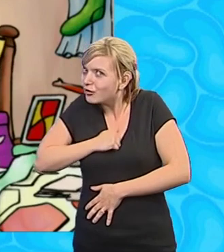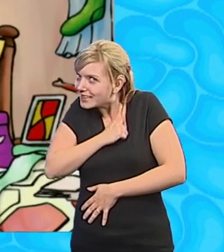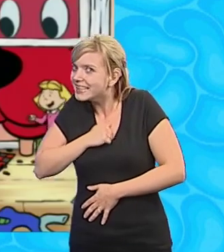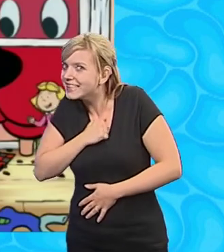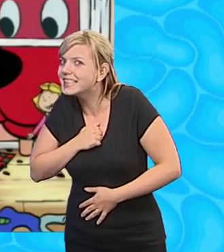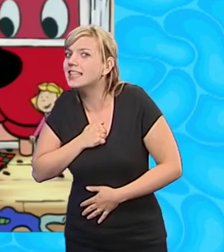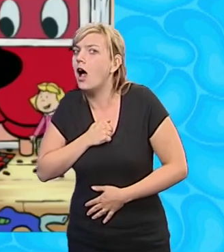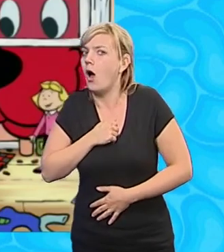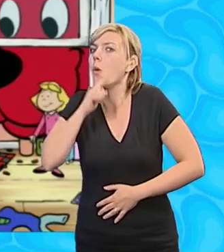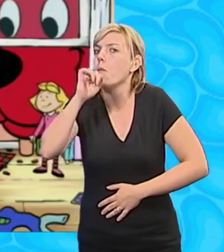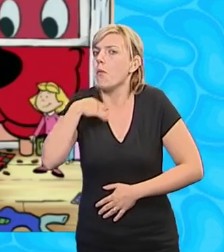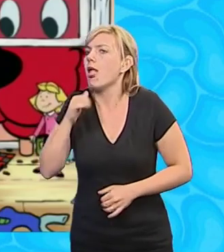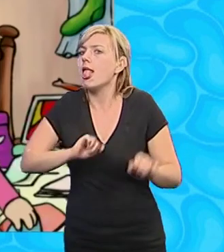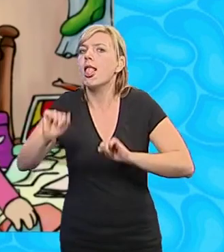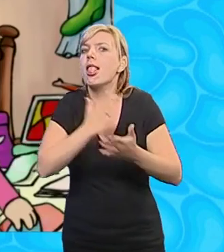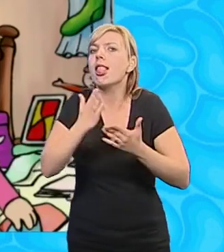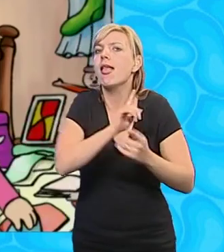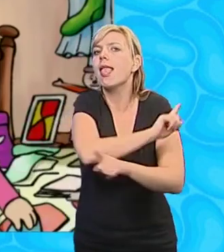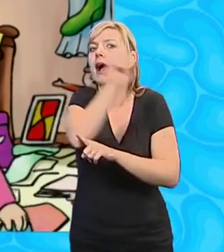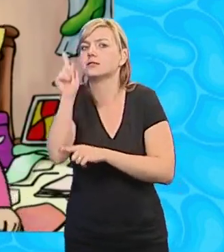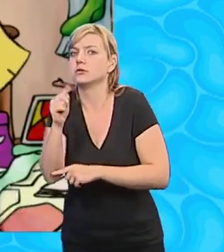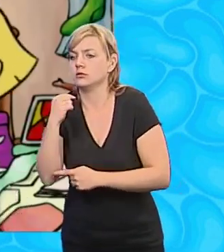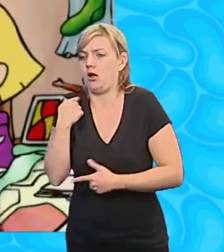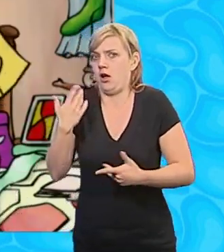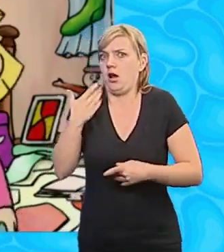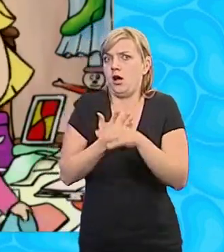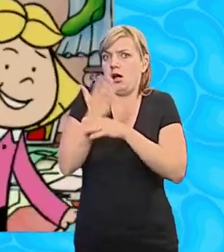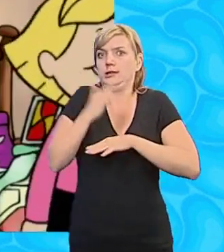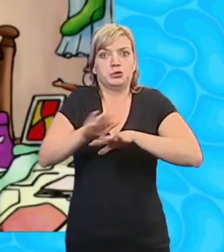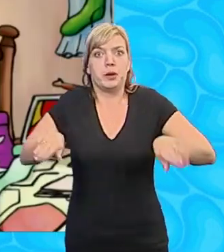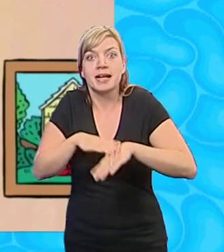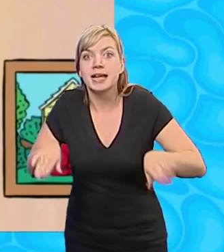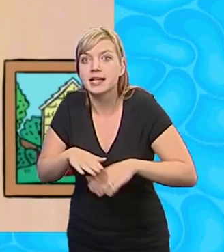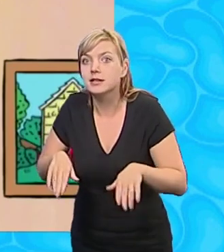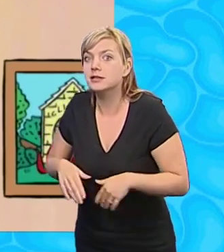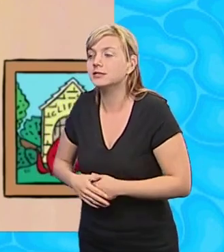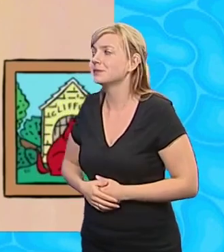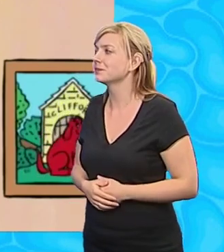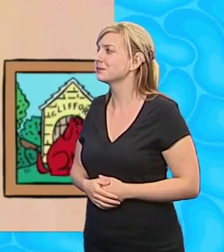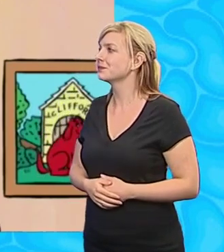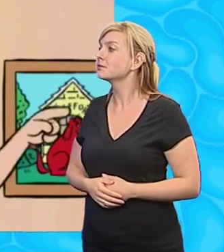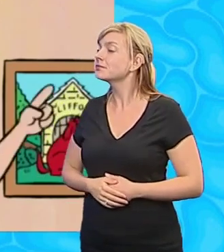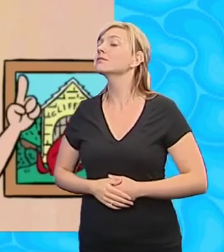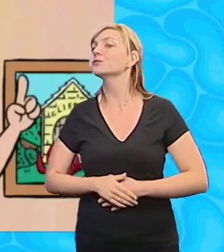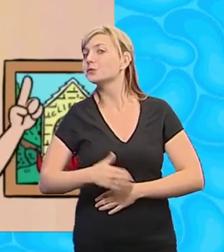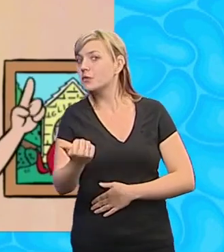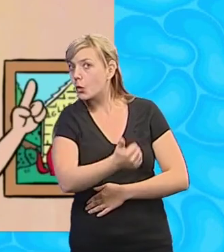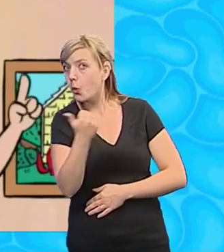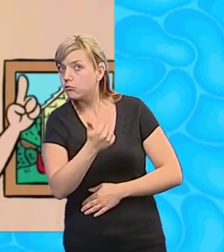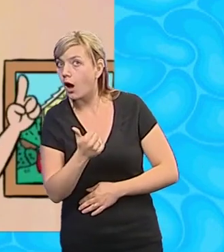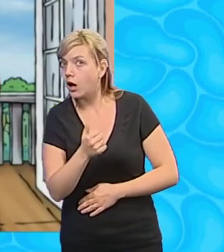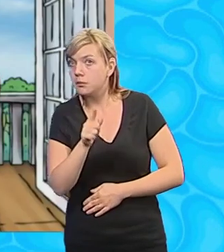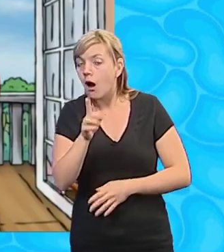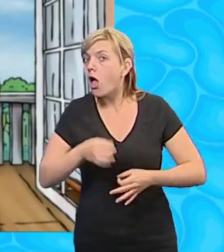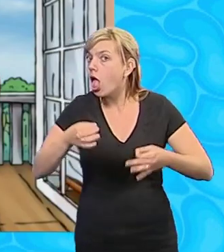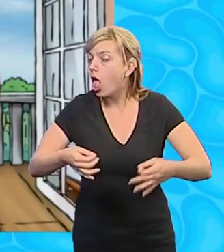Sorry. I'll clean it later, Mum. Charlie's dad is taking us swimming today. All right. But don't put it off too